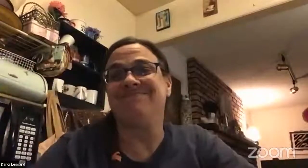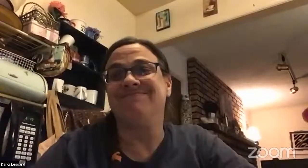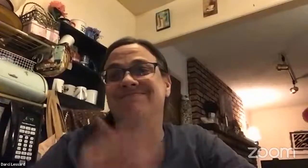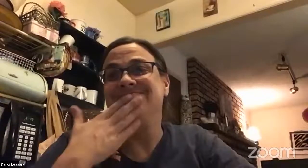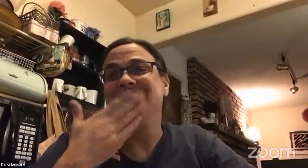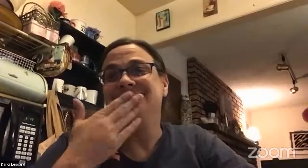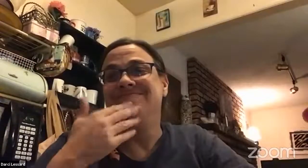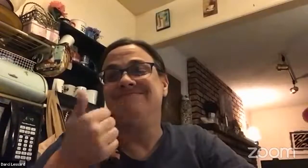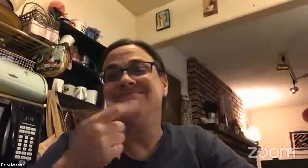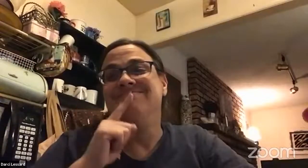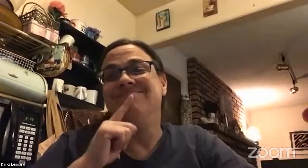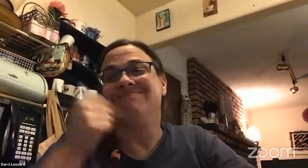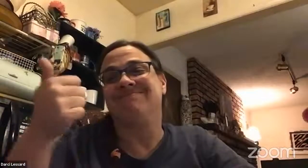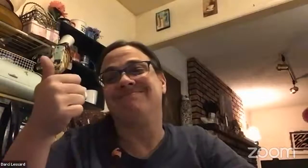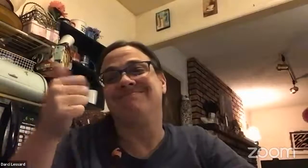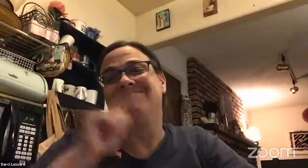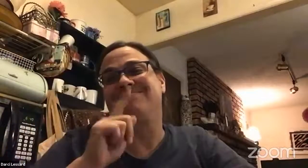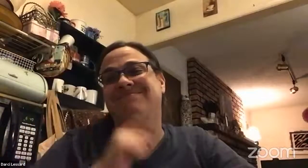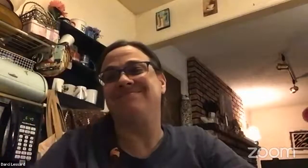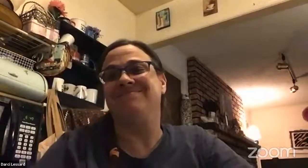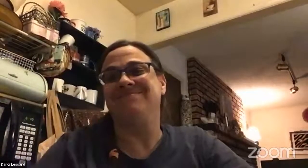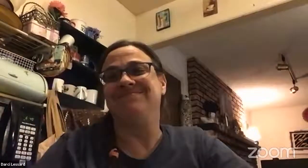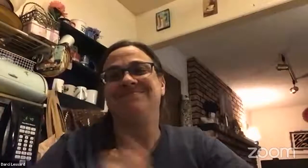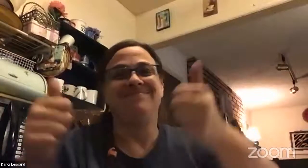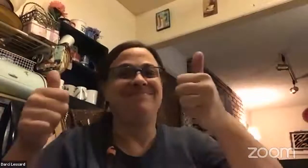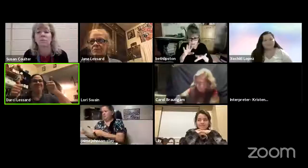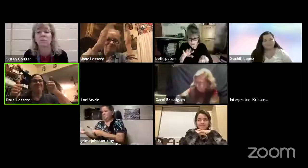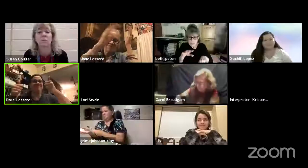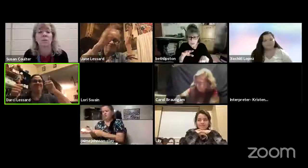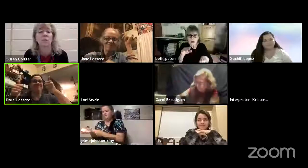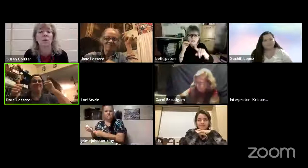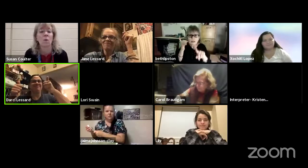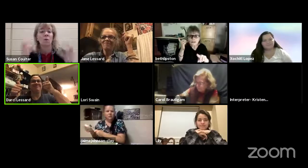Thank you, Susan saying, and Beth is saying, oh, we love you, Darcy.